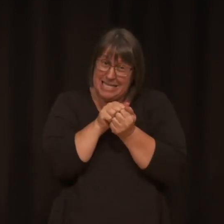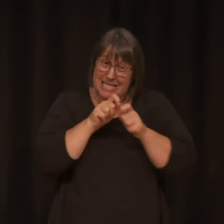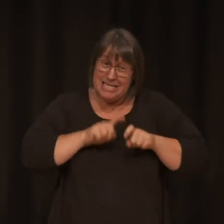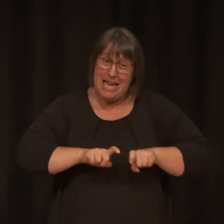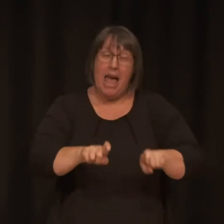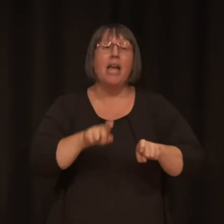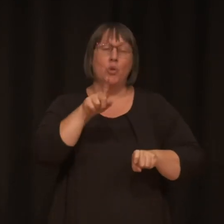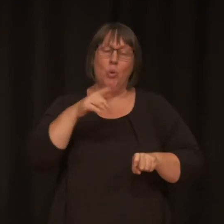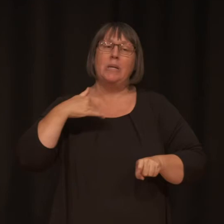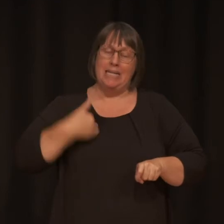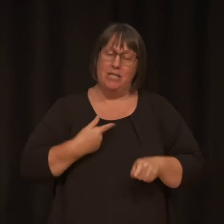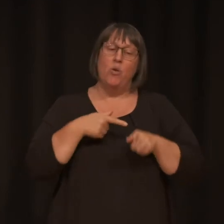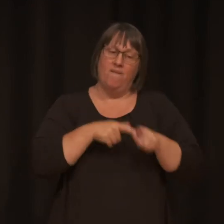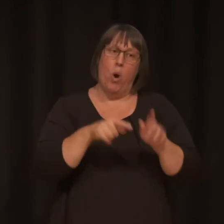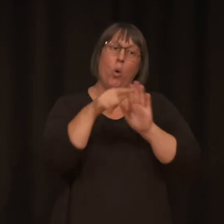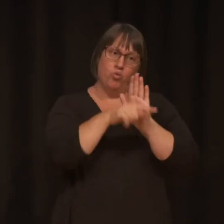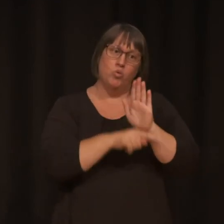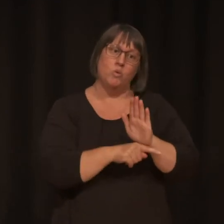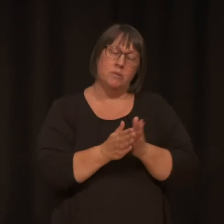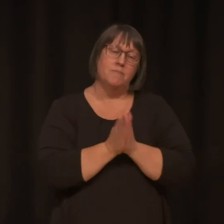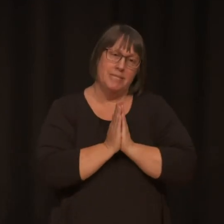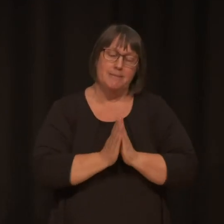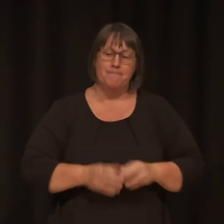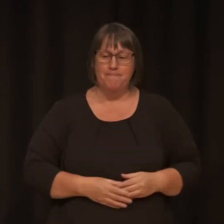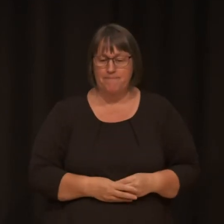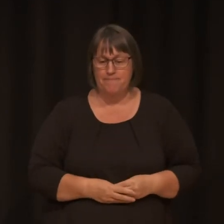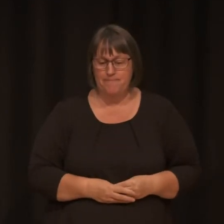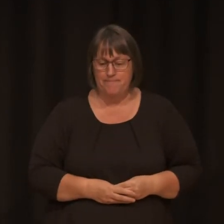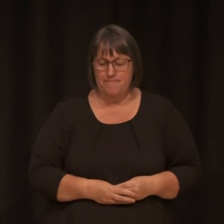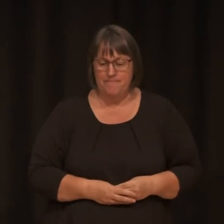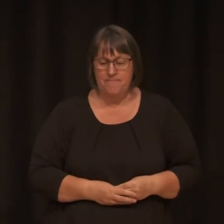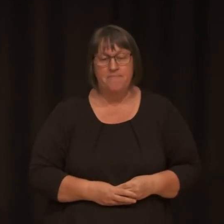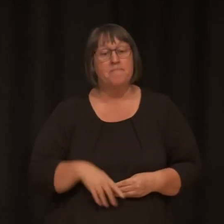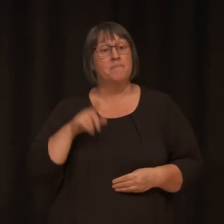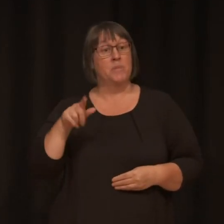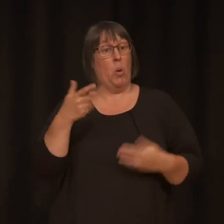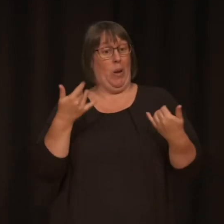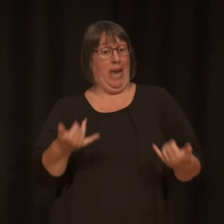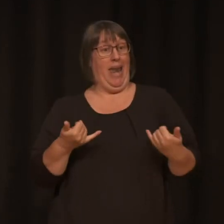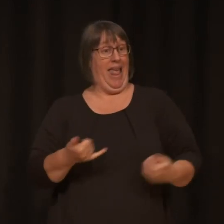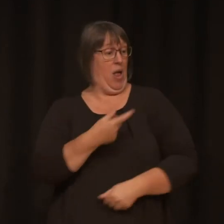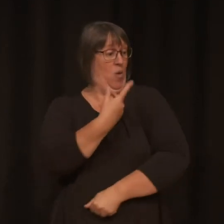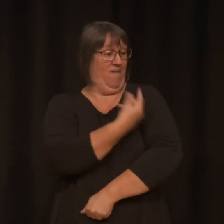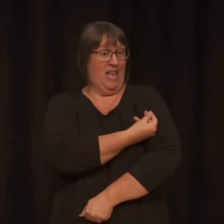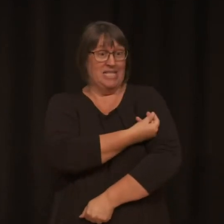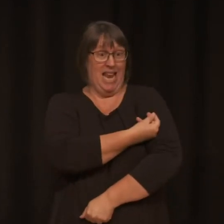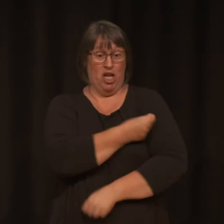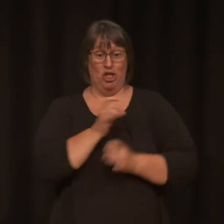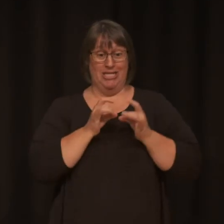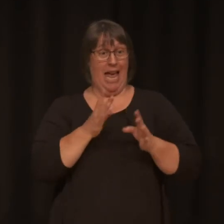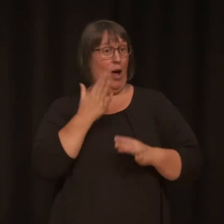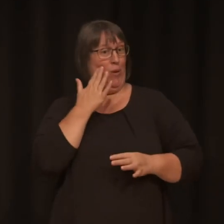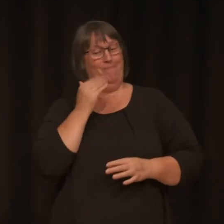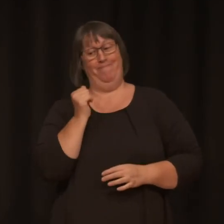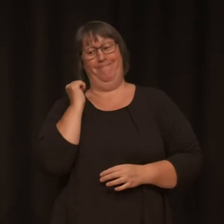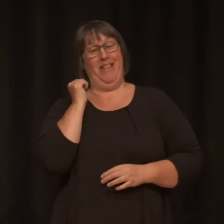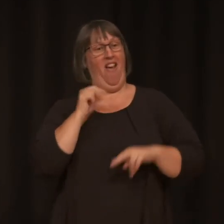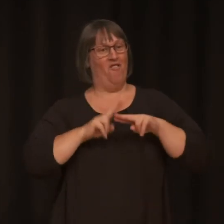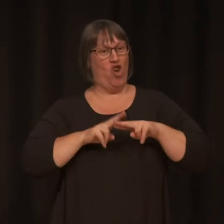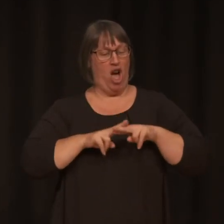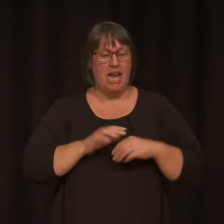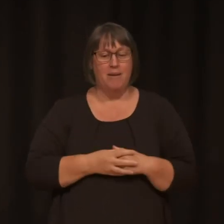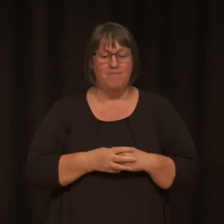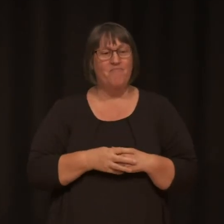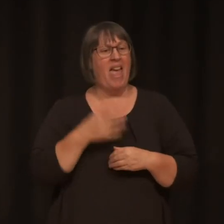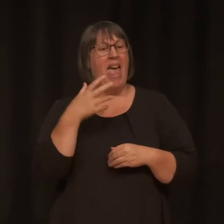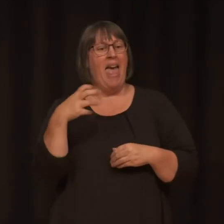play our part. A quick update now on our vaccination program, which kicked off on Friday last week. On Friday, a